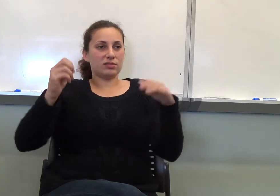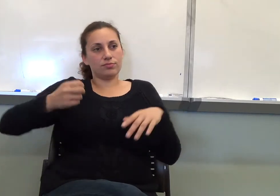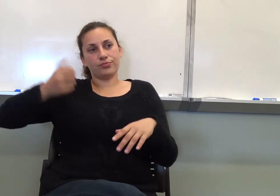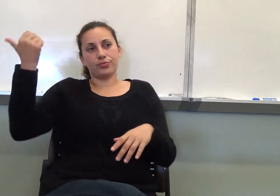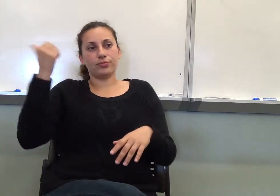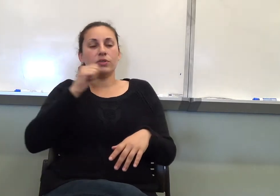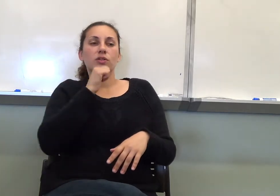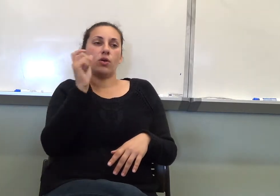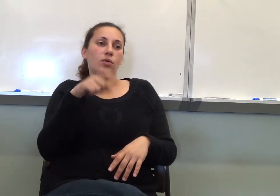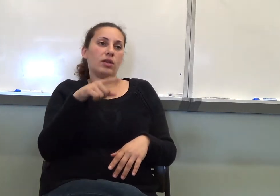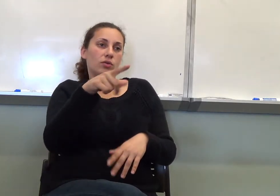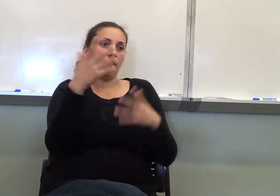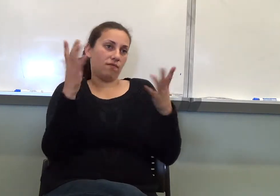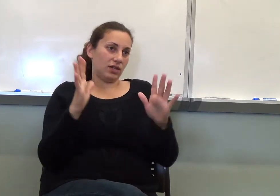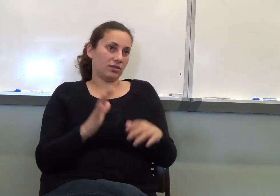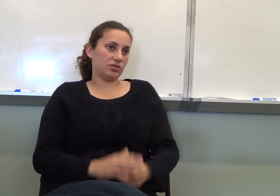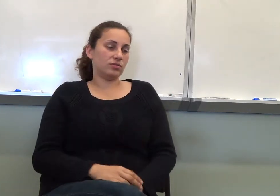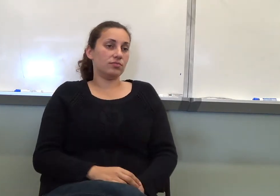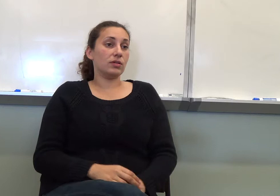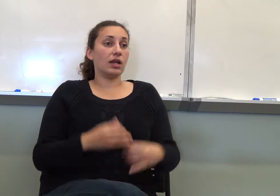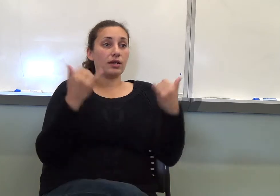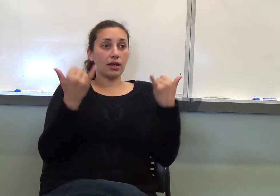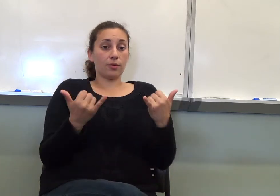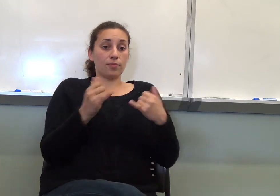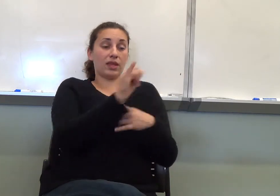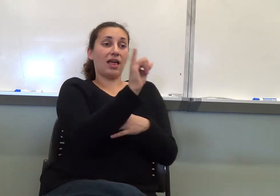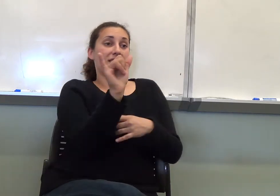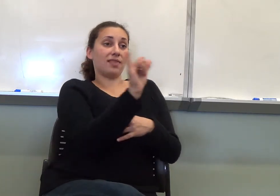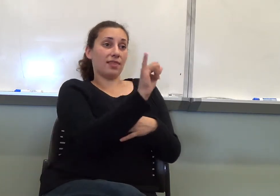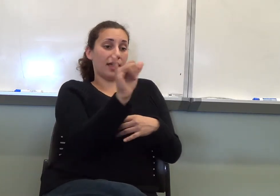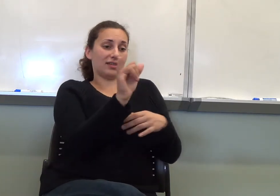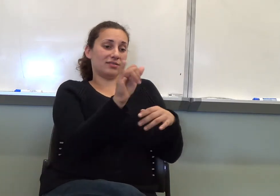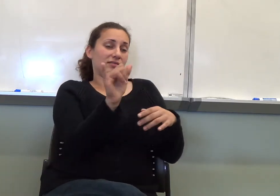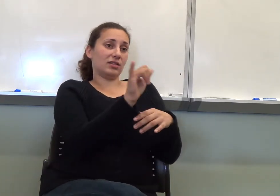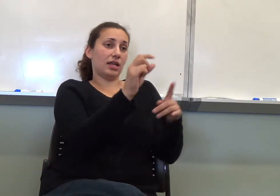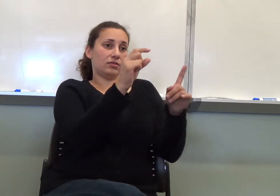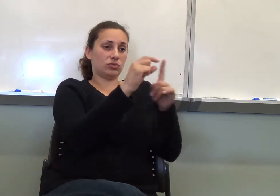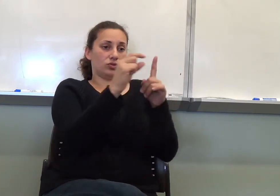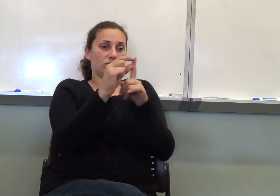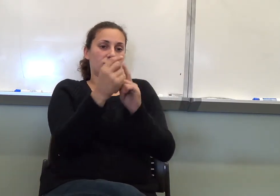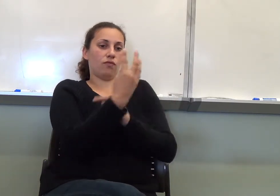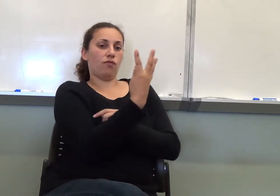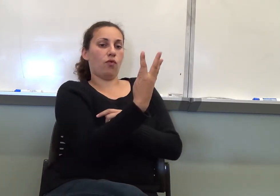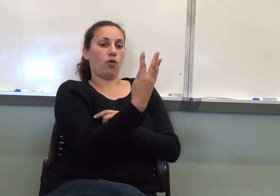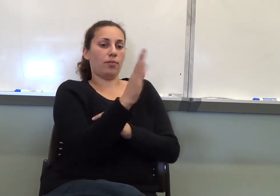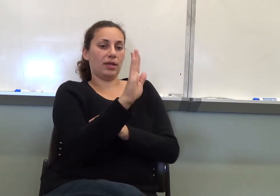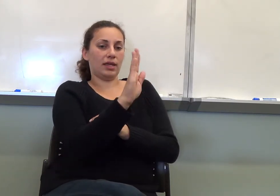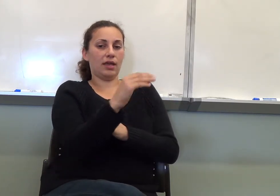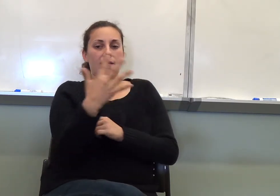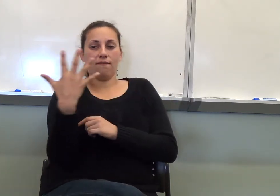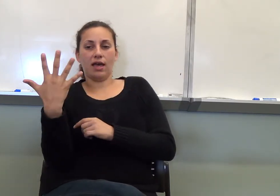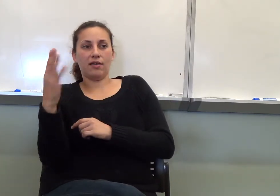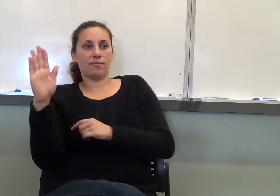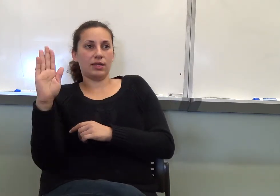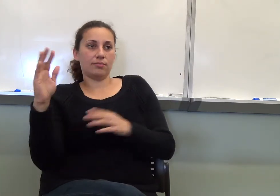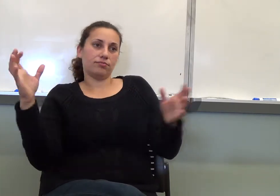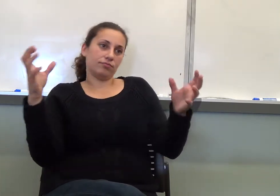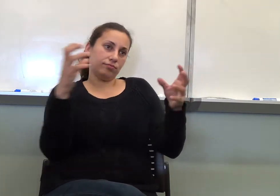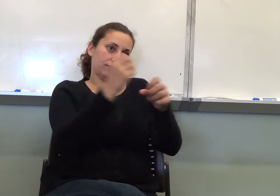right, now like terms. Here's a 20a and a 12a. Here's a 4b and a 5b. All right, let's get it all together now.